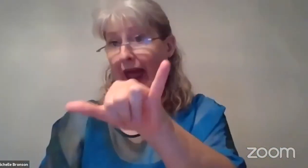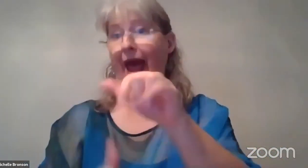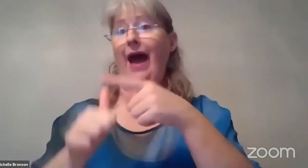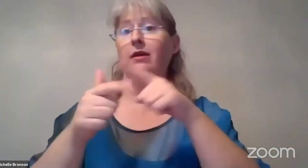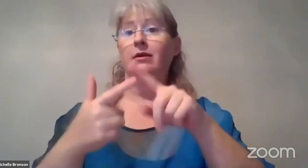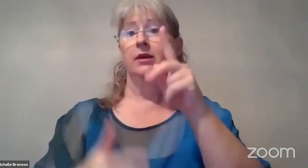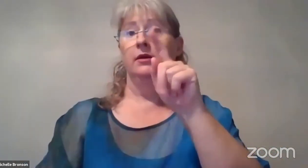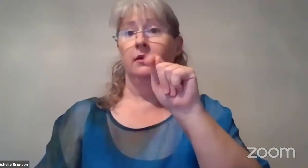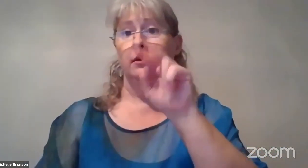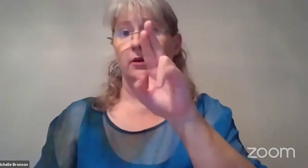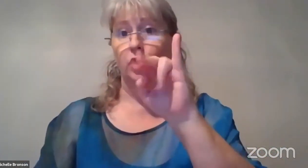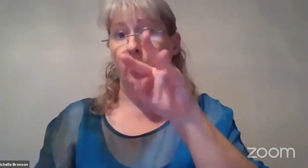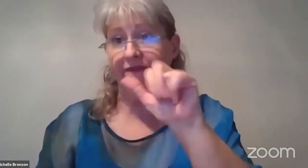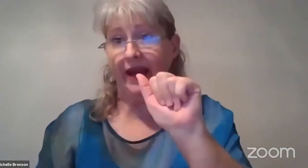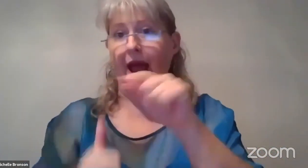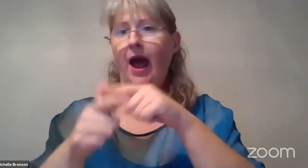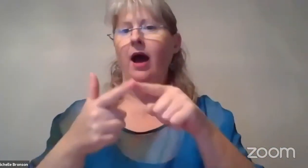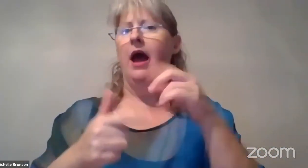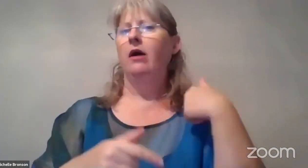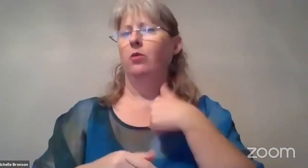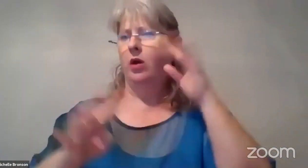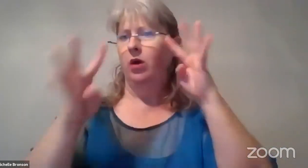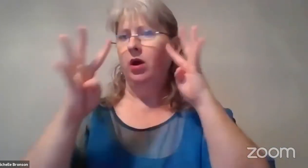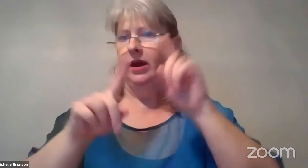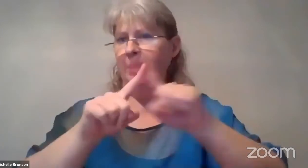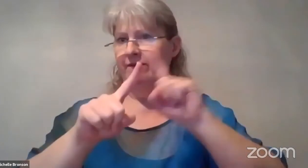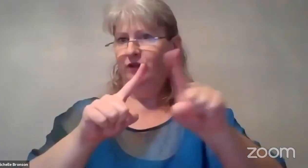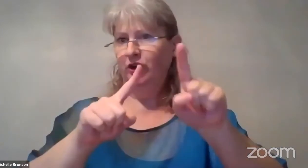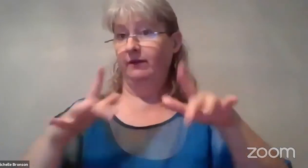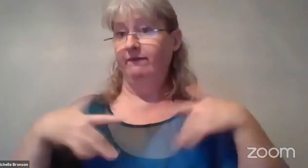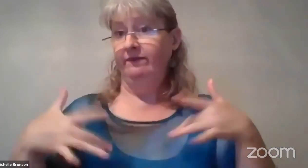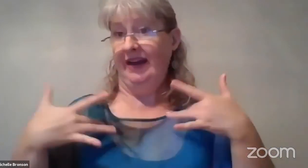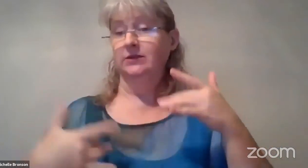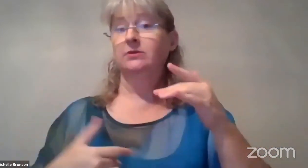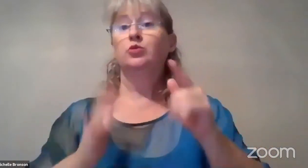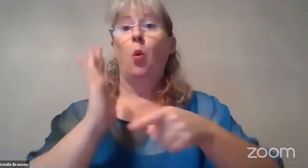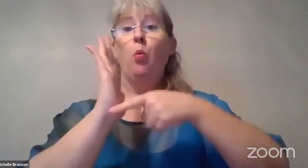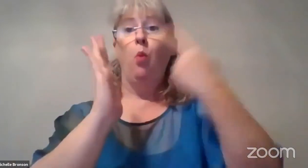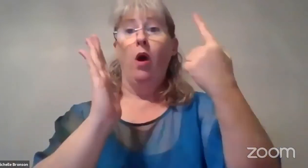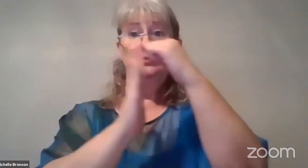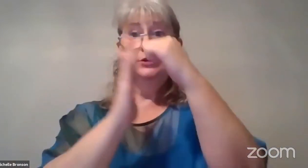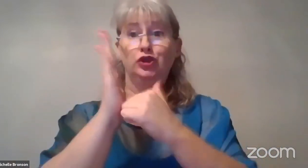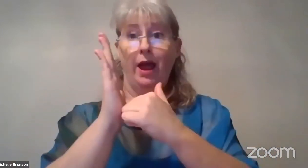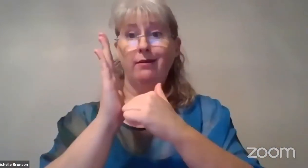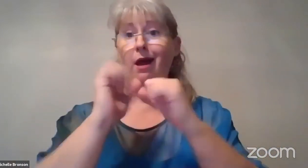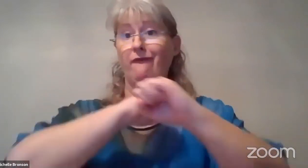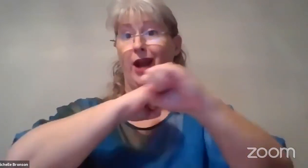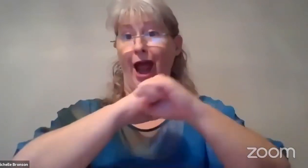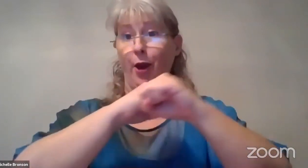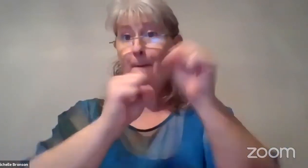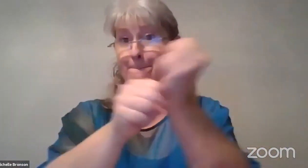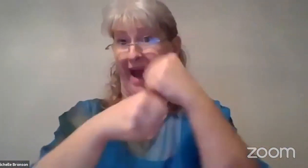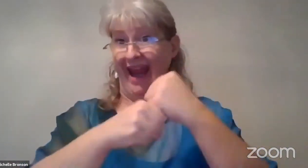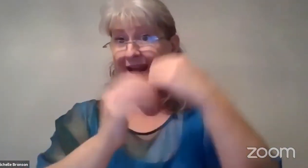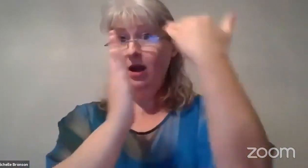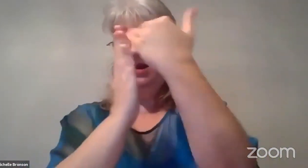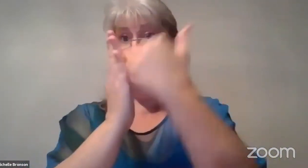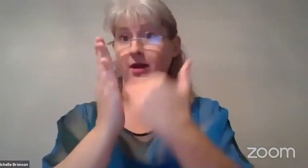anyway? It was a lot of fun and we plan to repeat that. We will also have a trivia event. We are coming up with various other